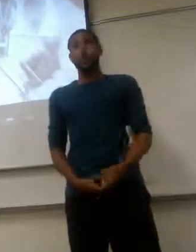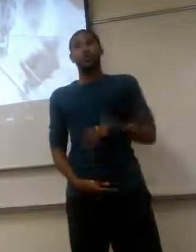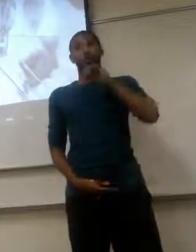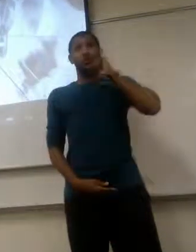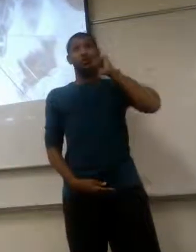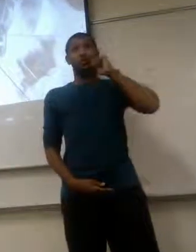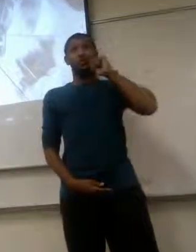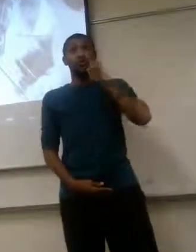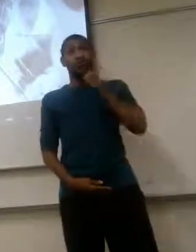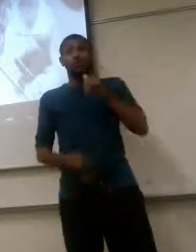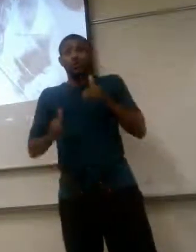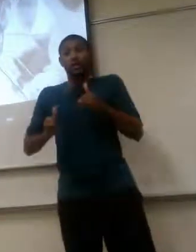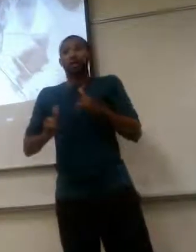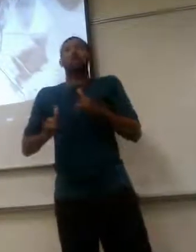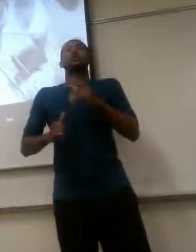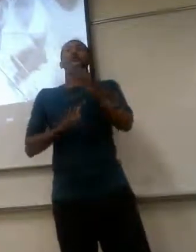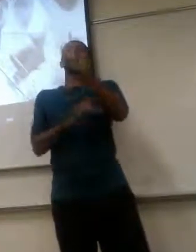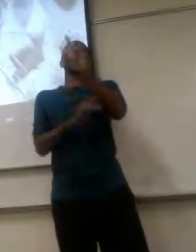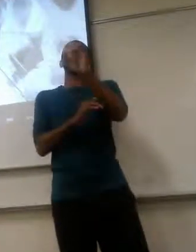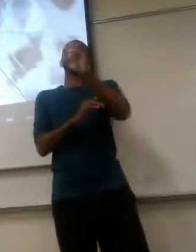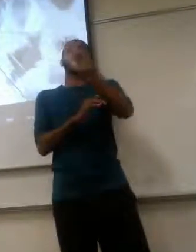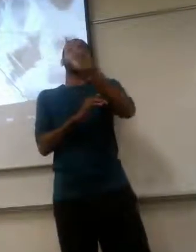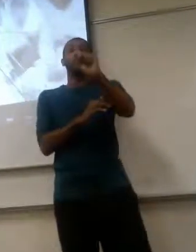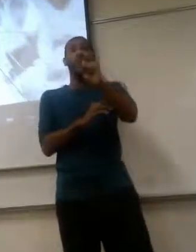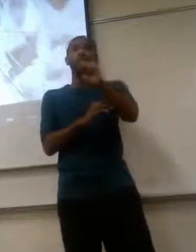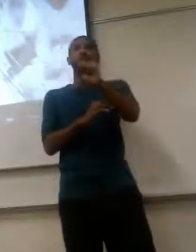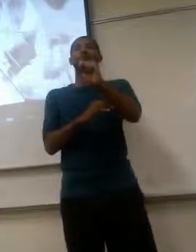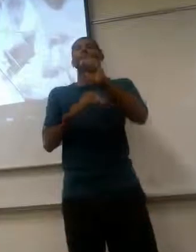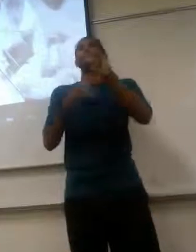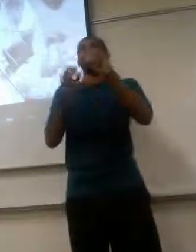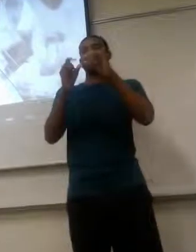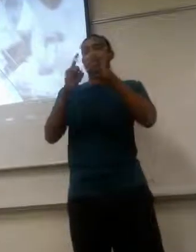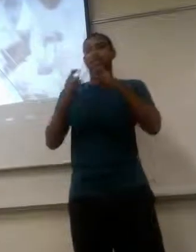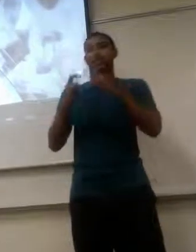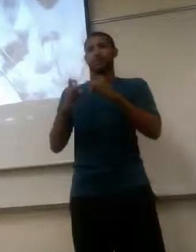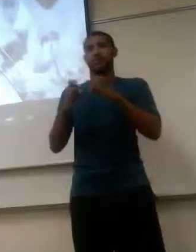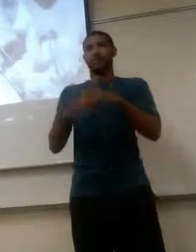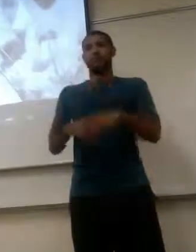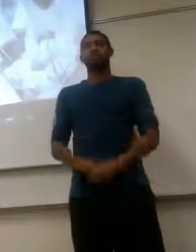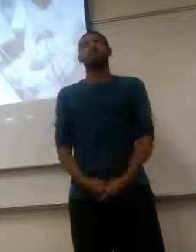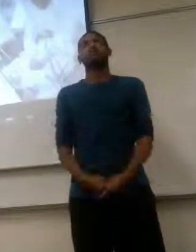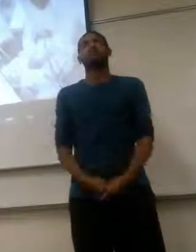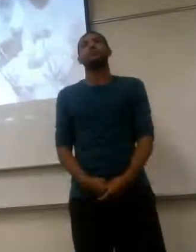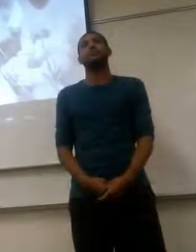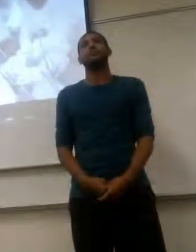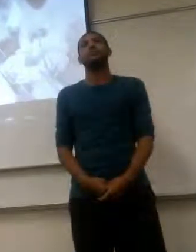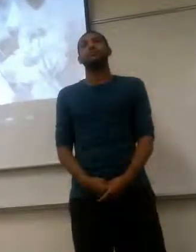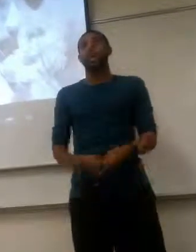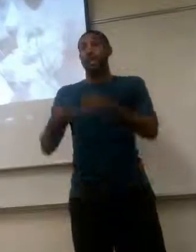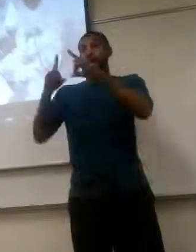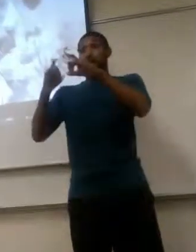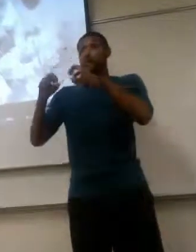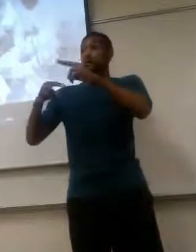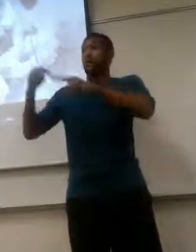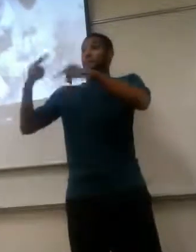toy teepees. In this way, they would learn how to build a real teepee once they grew up and